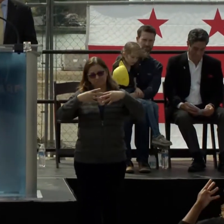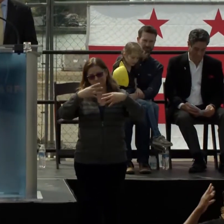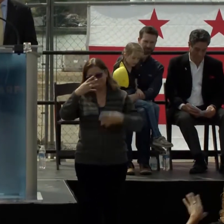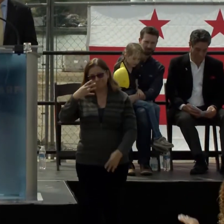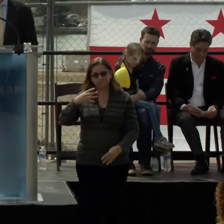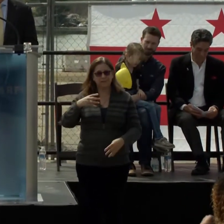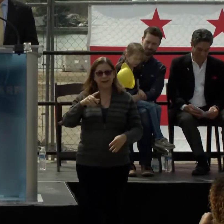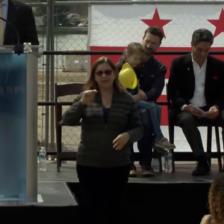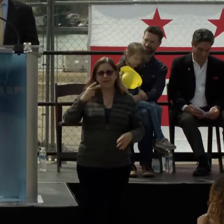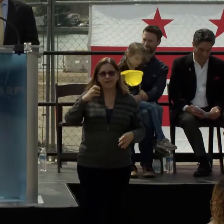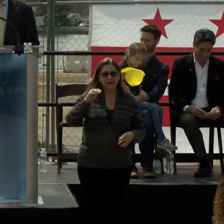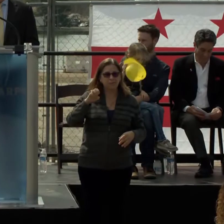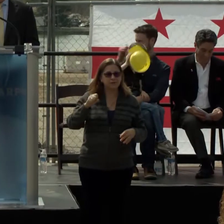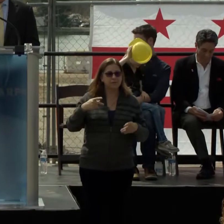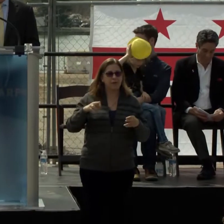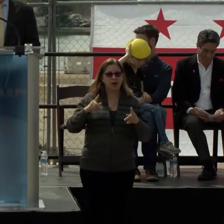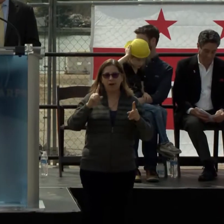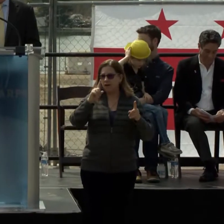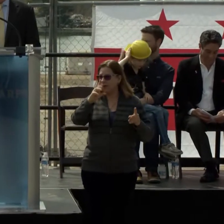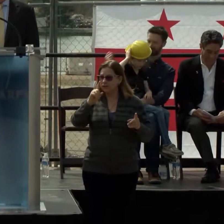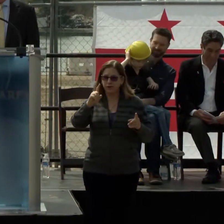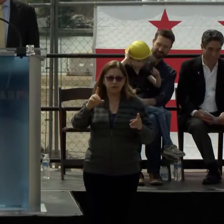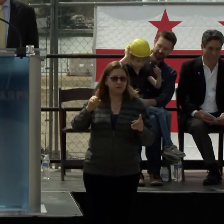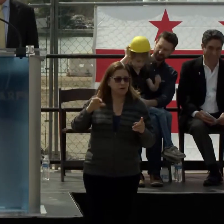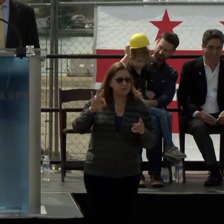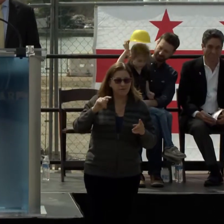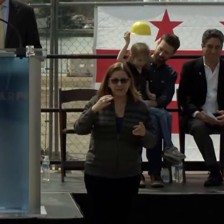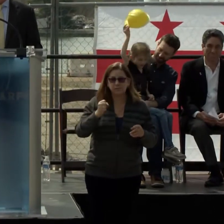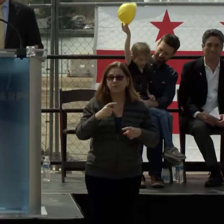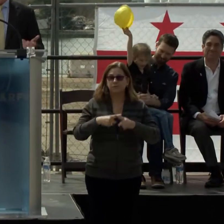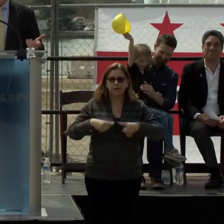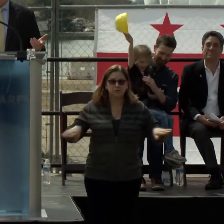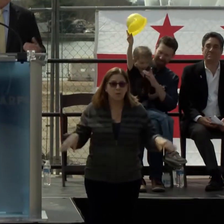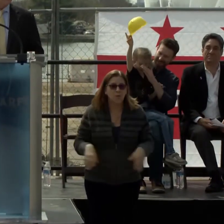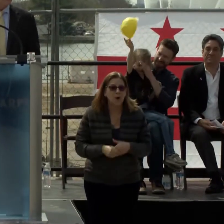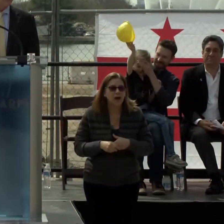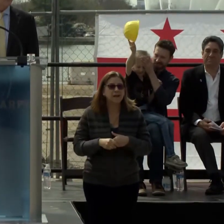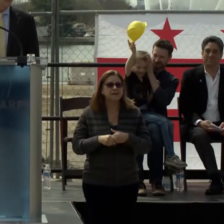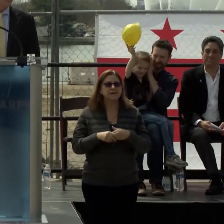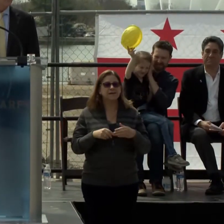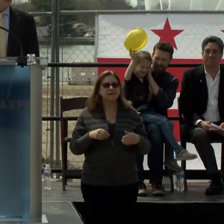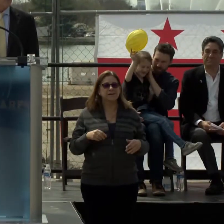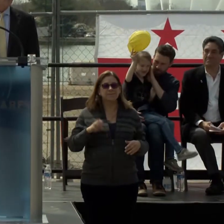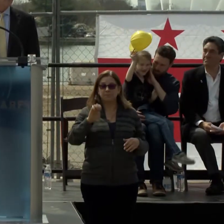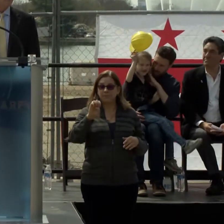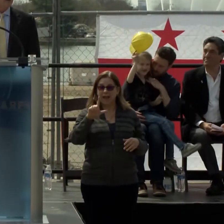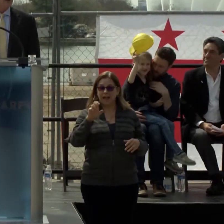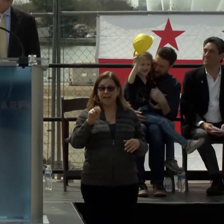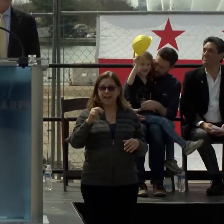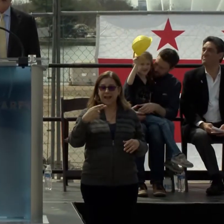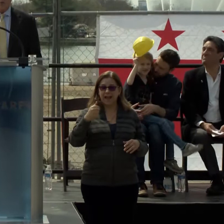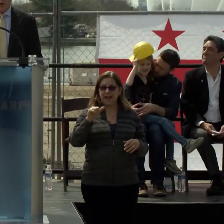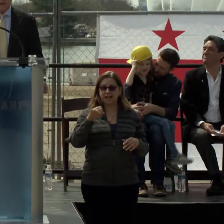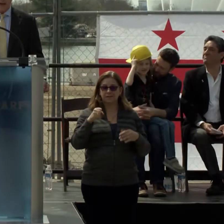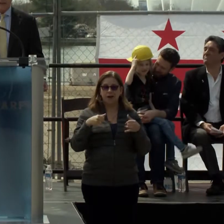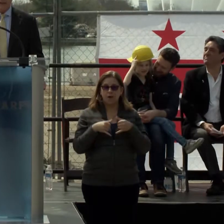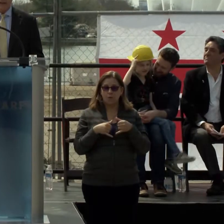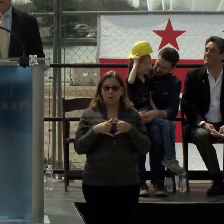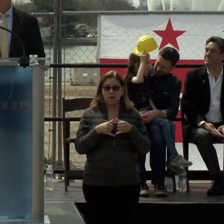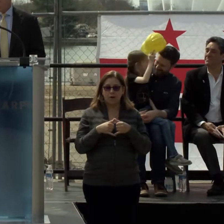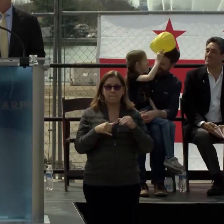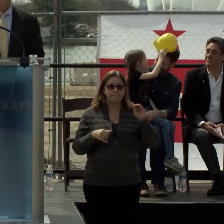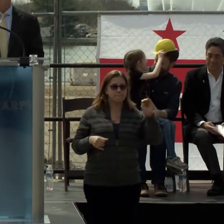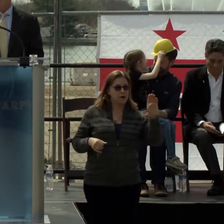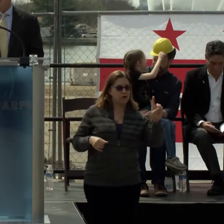to corporate events, right down to the Helen Hayes Awards. We've connected the district, the Maryland, Virginia, with our water